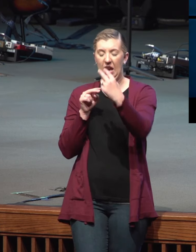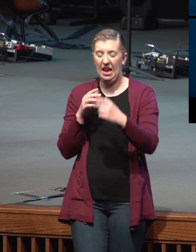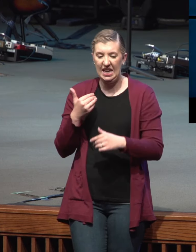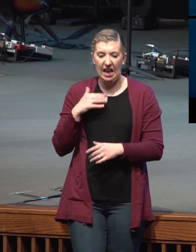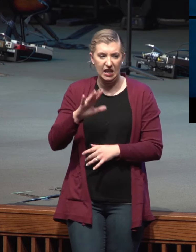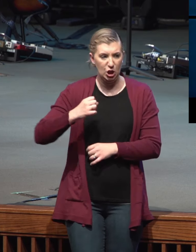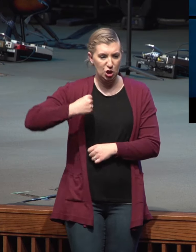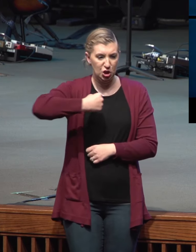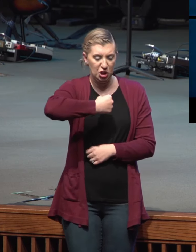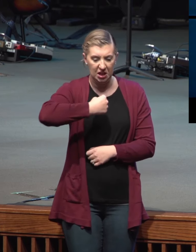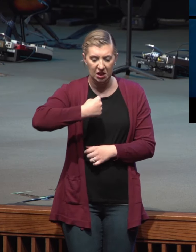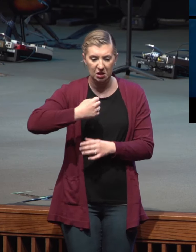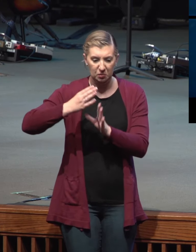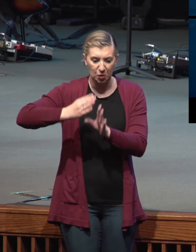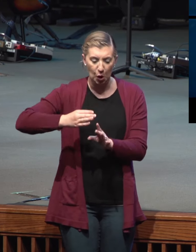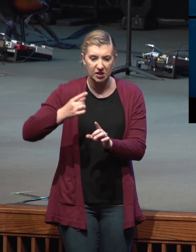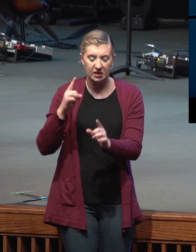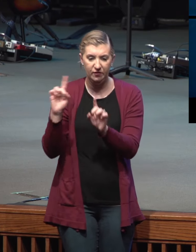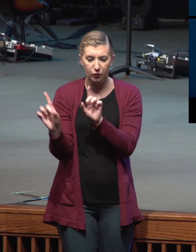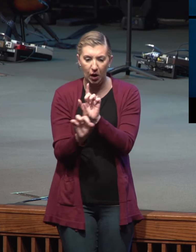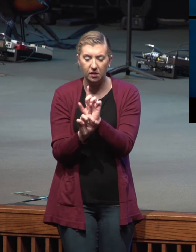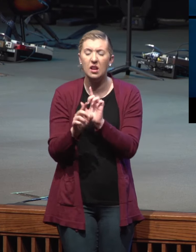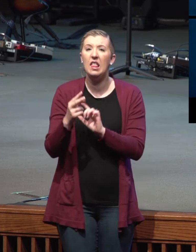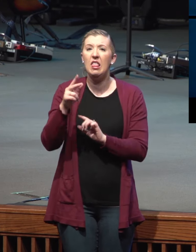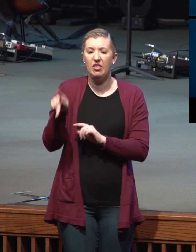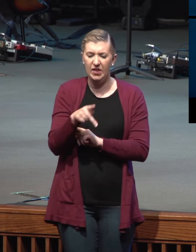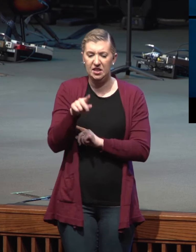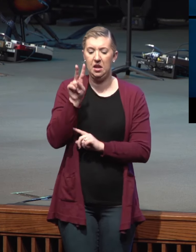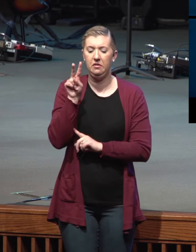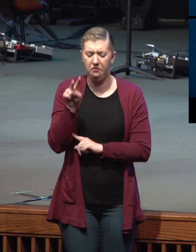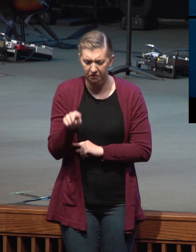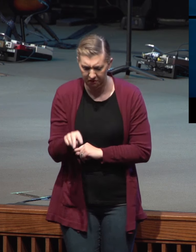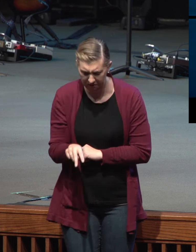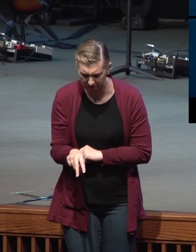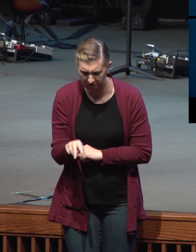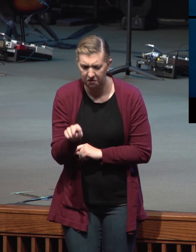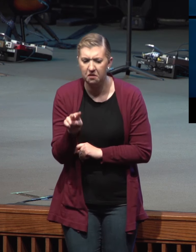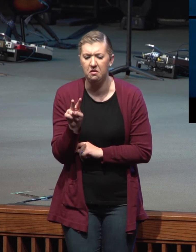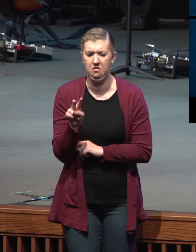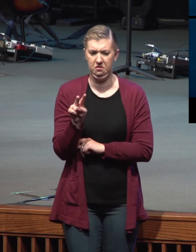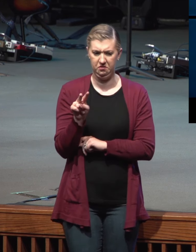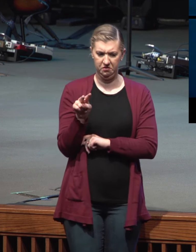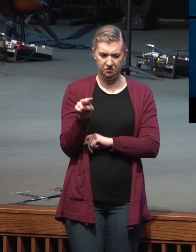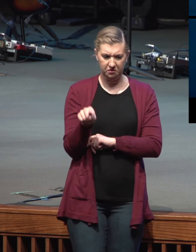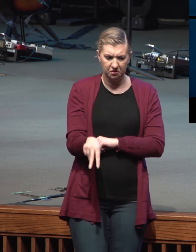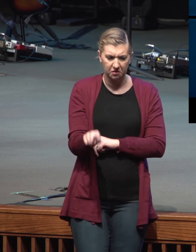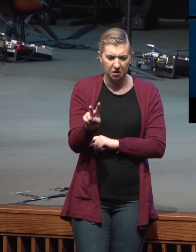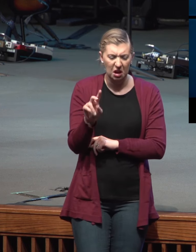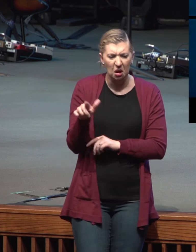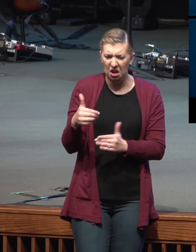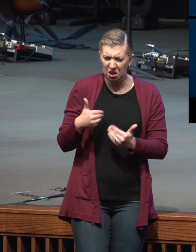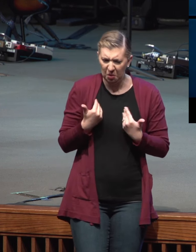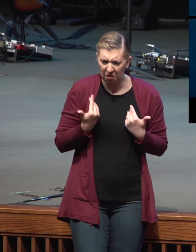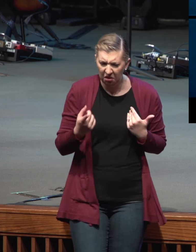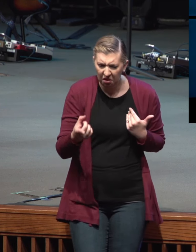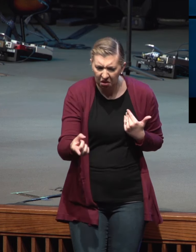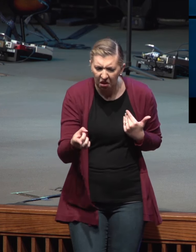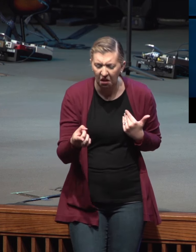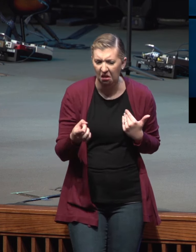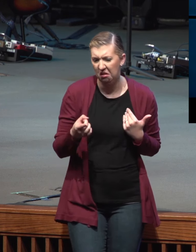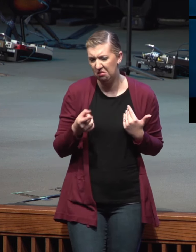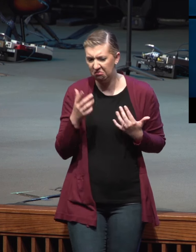of him. And when the Philistine looked and saw David, he disdained him, for he was but a youth, ruddy